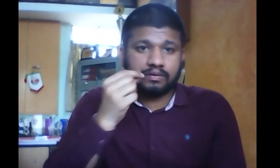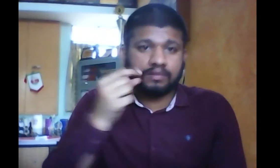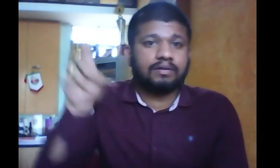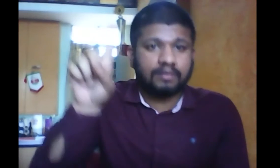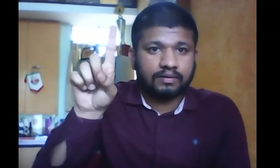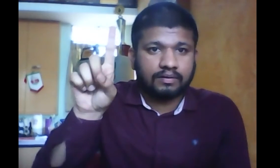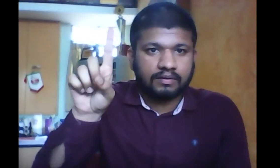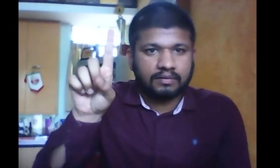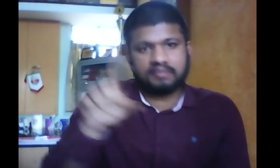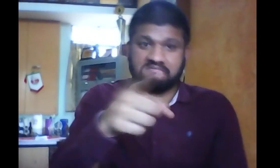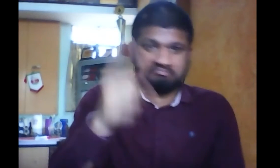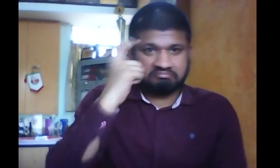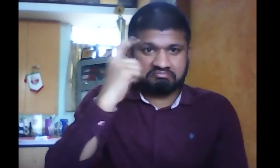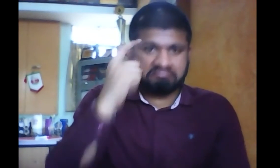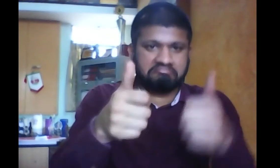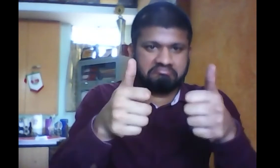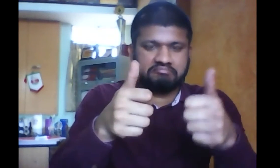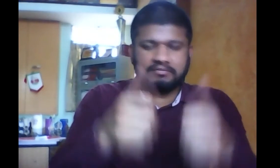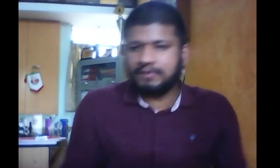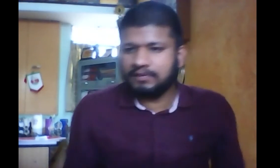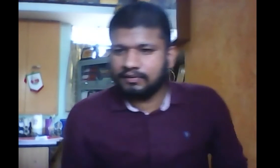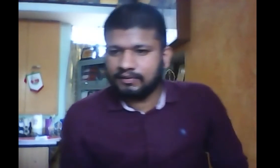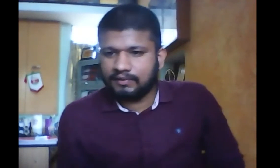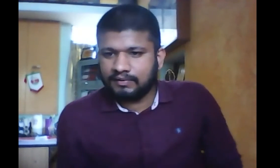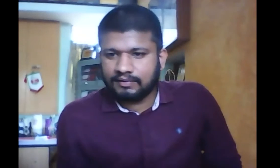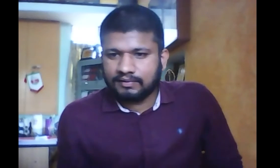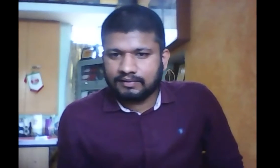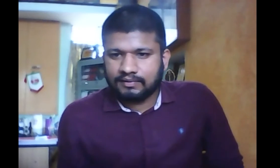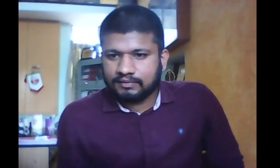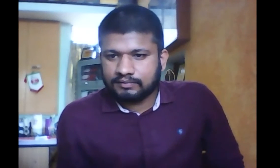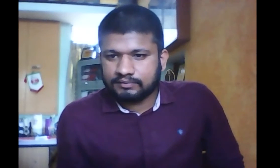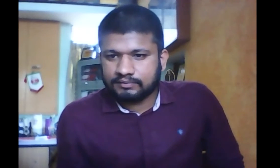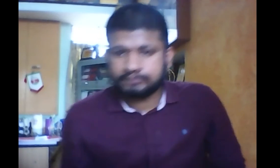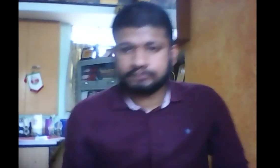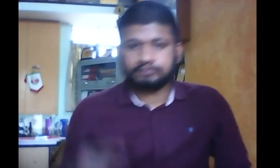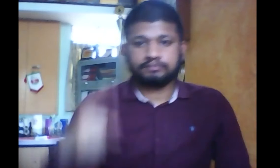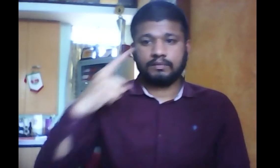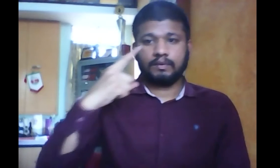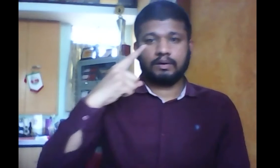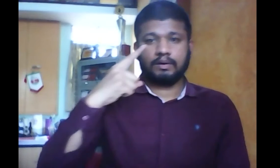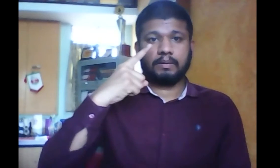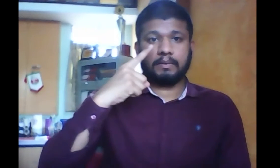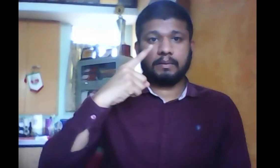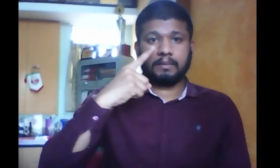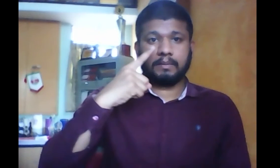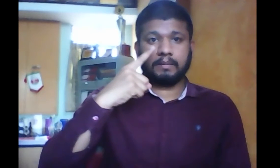Father. Good. You all are learning very fast. Sister.